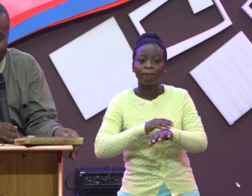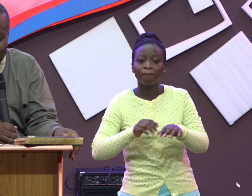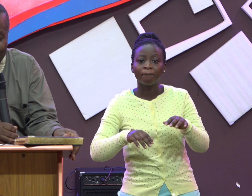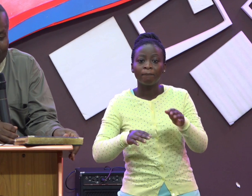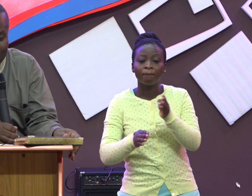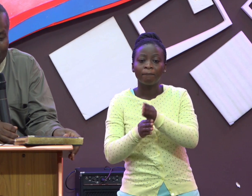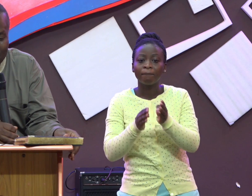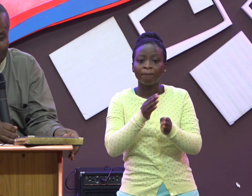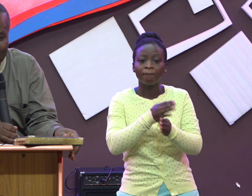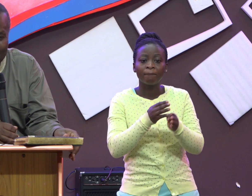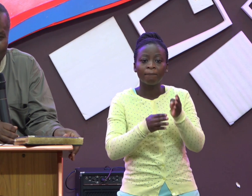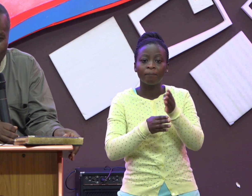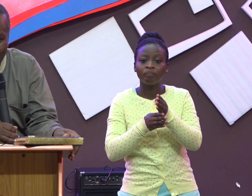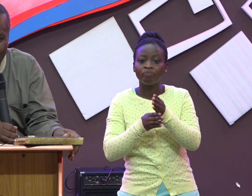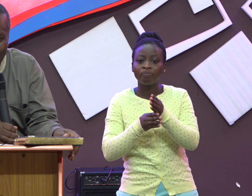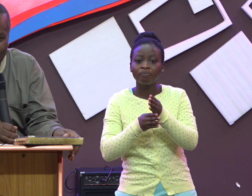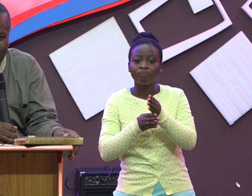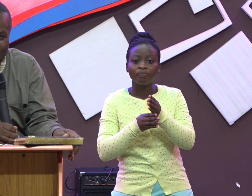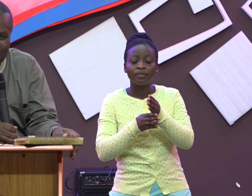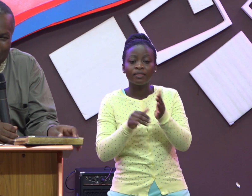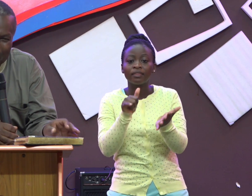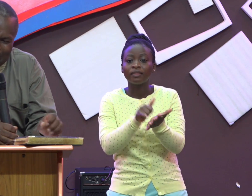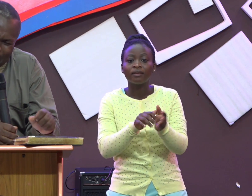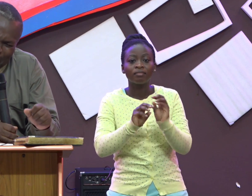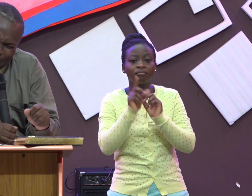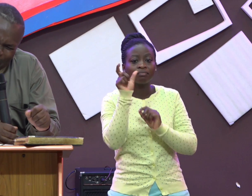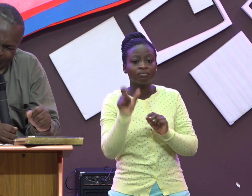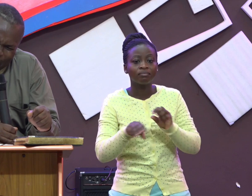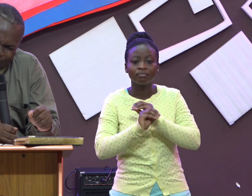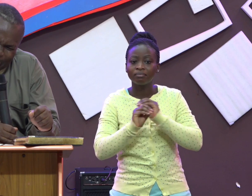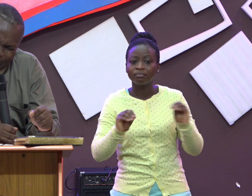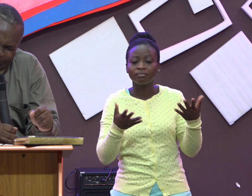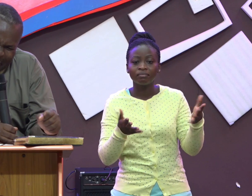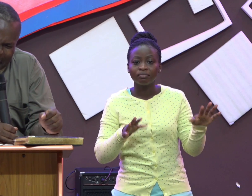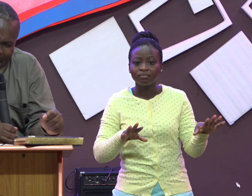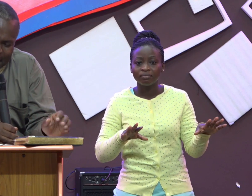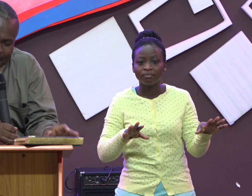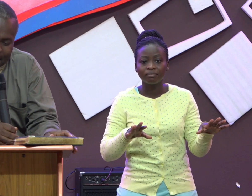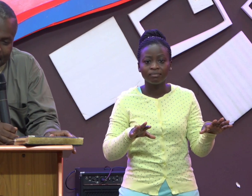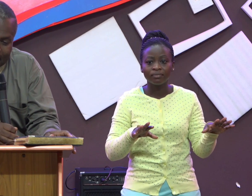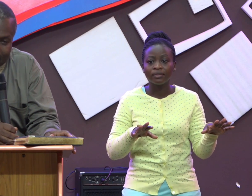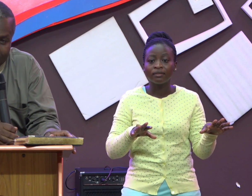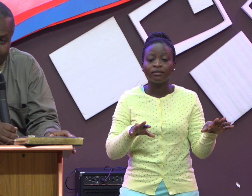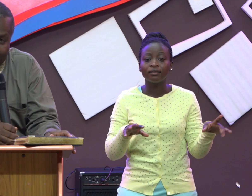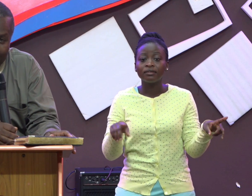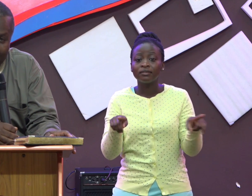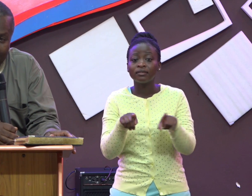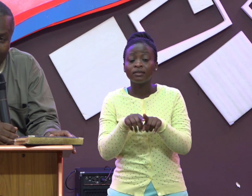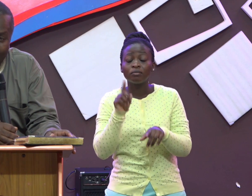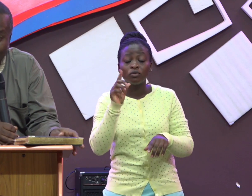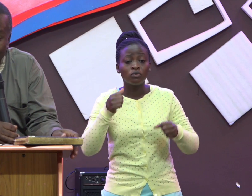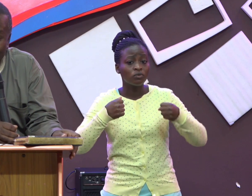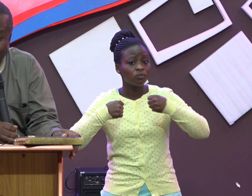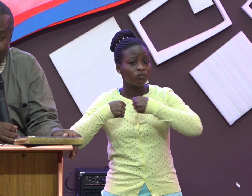cannot die. Ayasabwasa cement wall. They just break your cement. Ne womkwata no munyola. However much you try to strangle